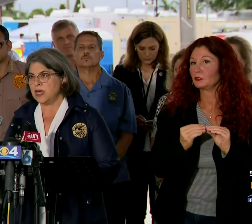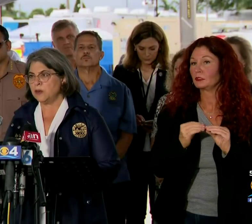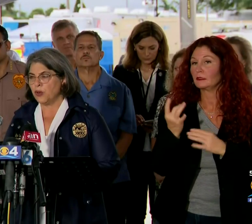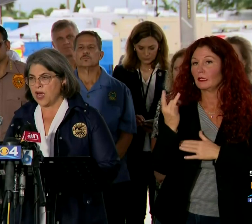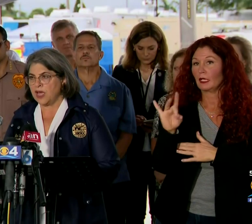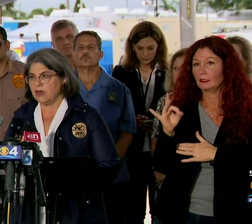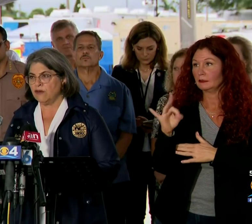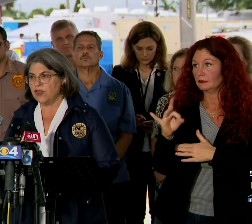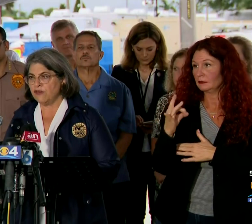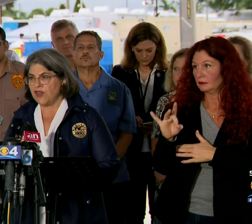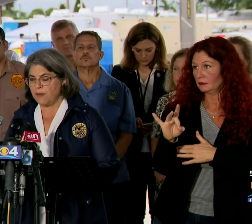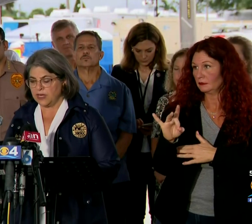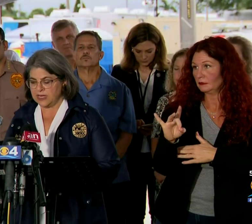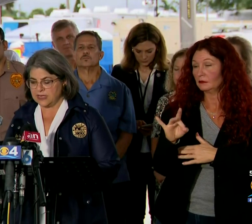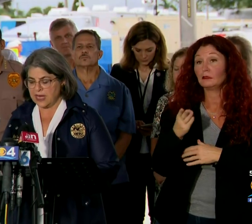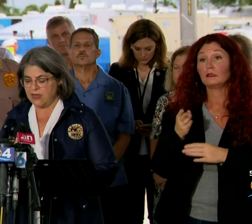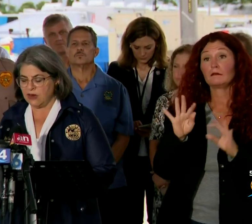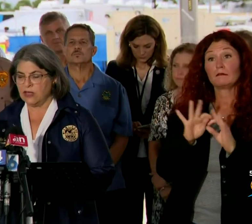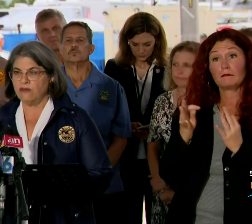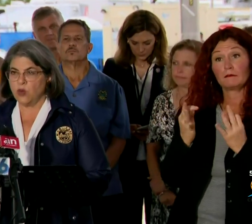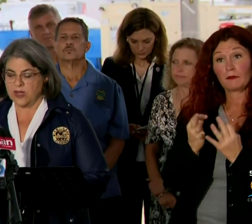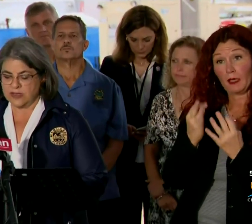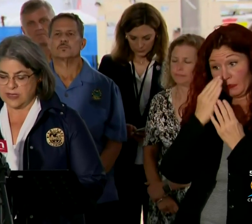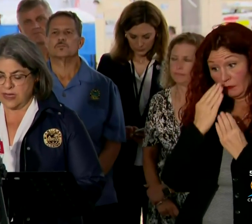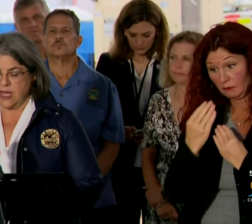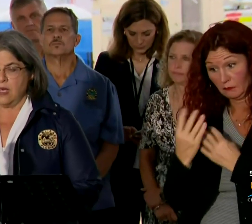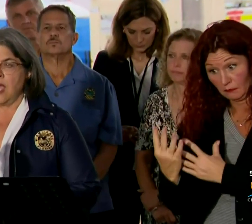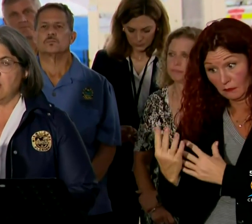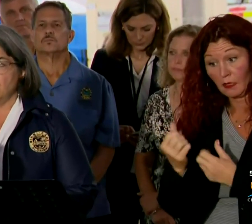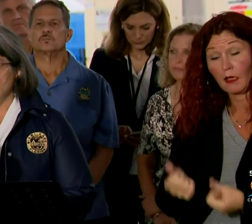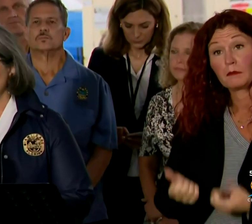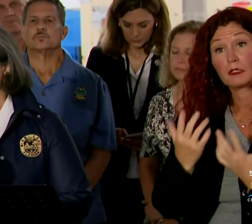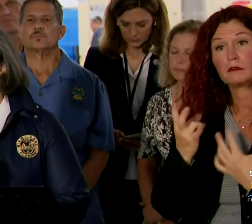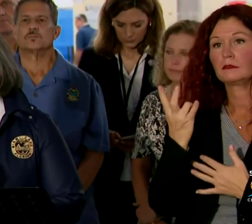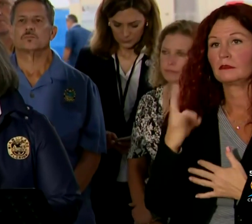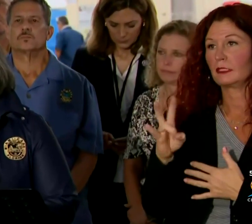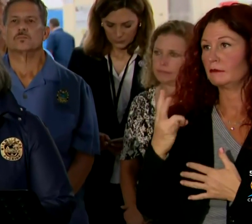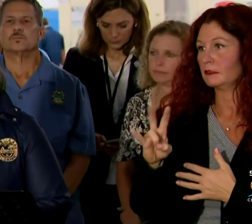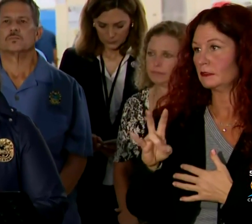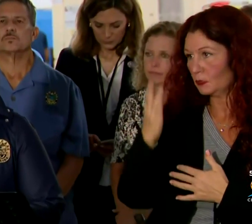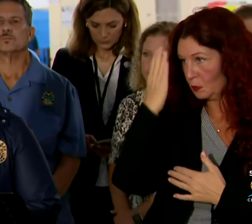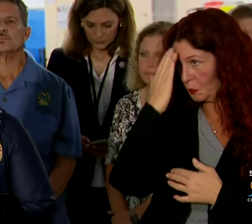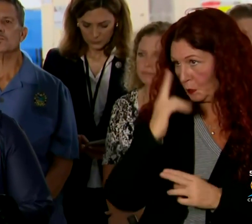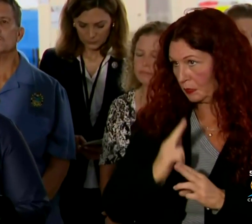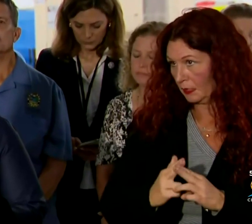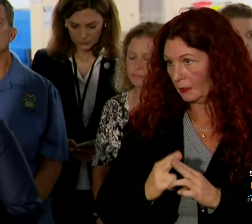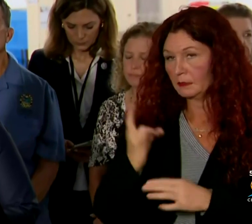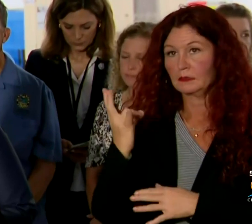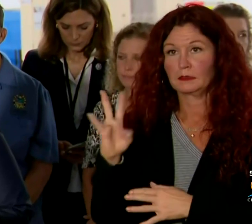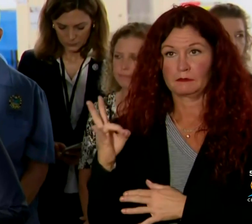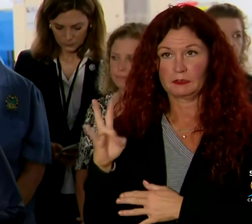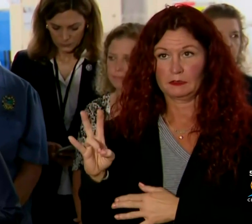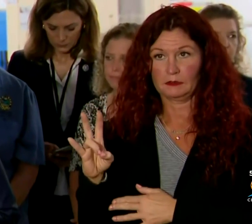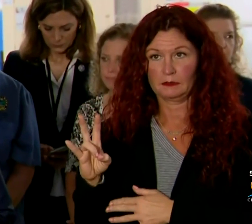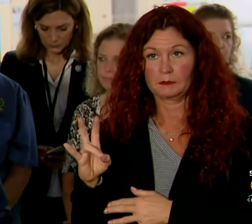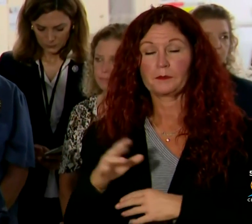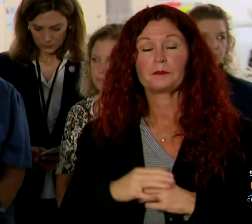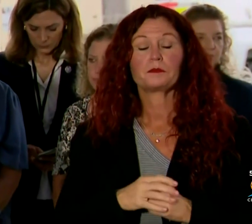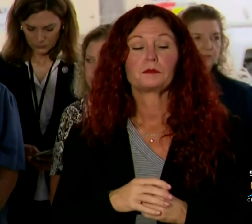JOIN ME IN PRAYING FOR THEIR FAMILIES AND THEIR LOVED ONES AND THOSE WHO ARE STILL WAITING AND WAITING